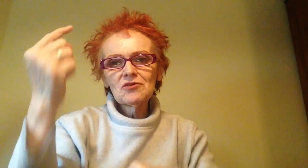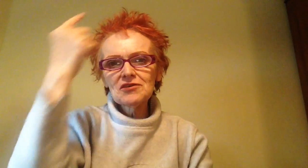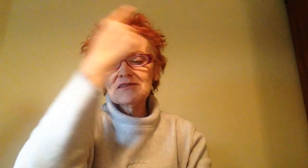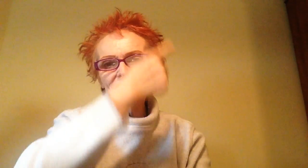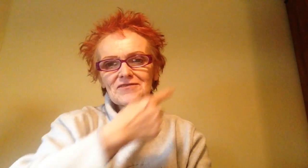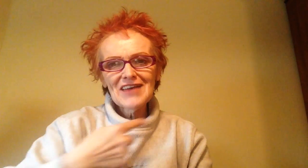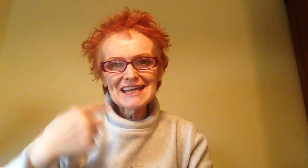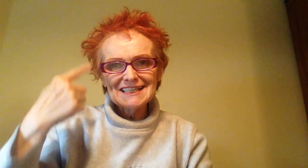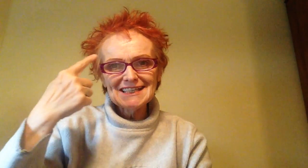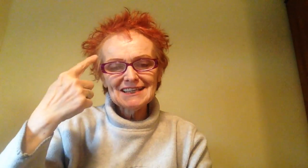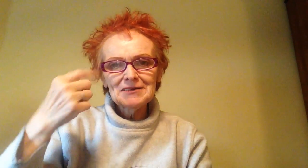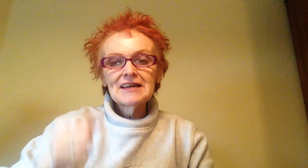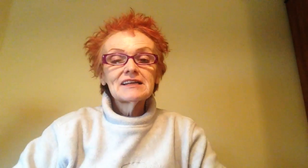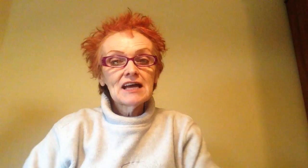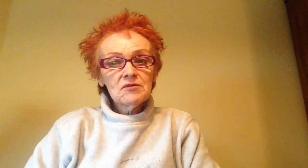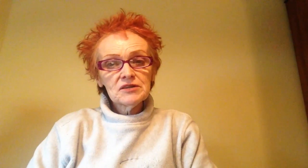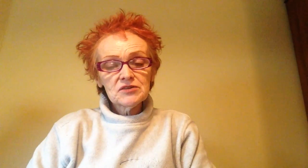your face. Now we're going to try to